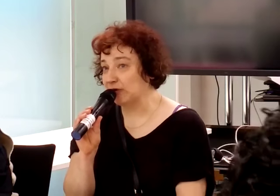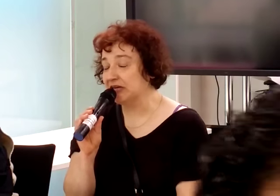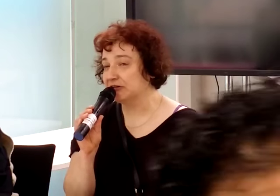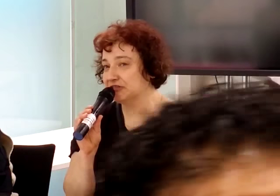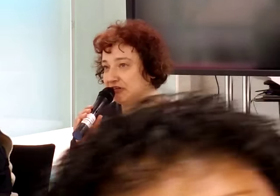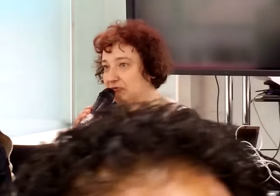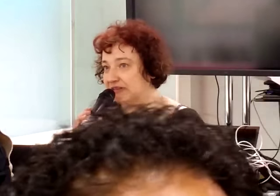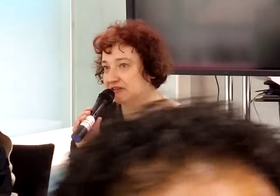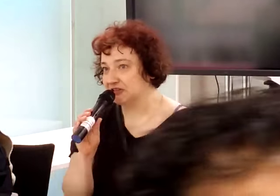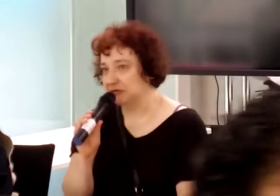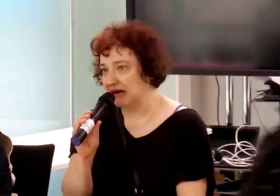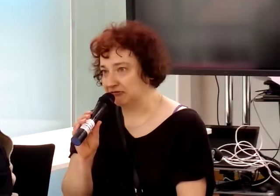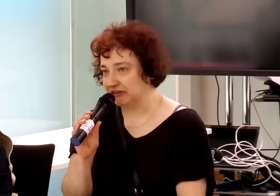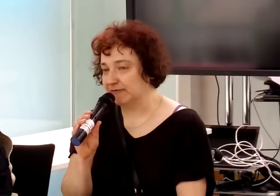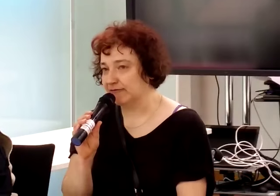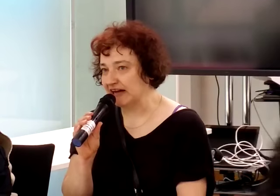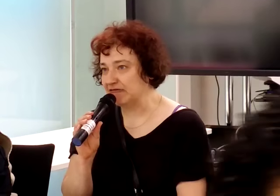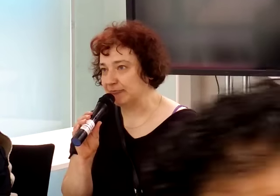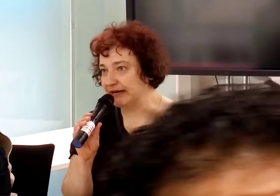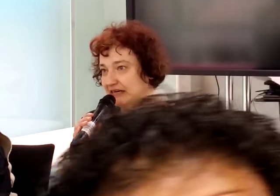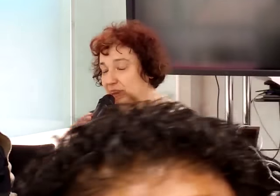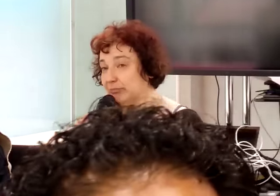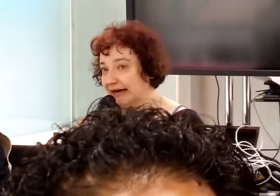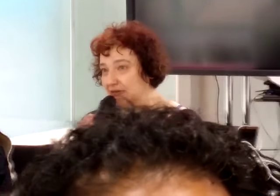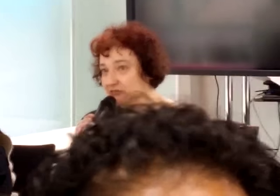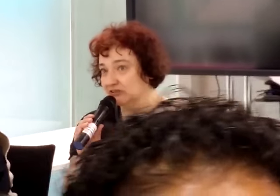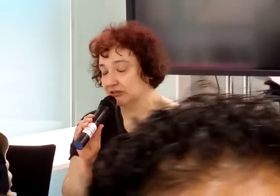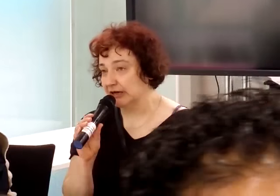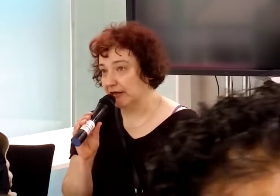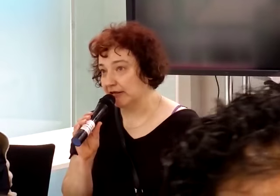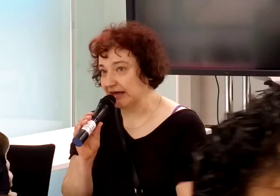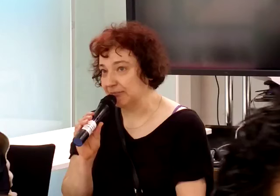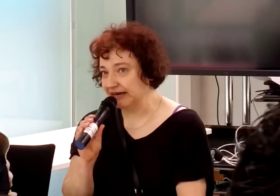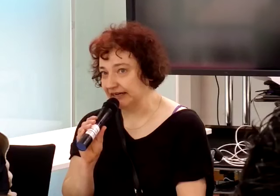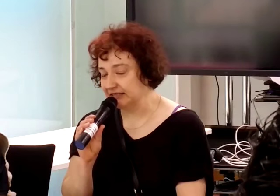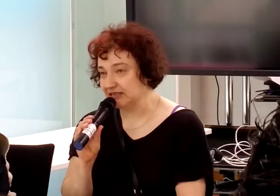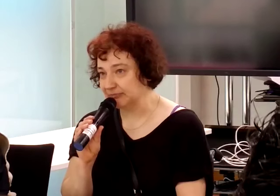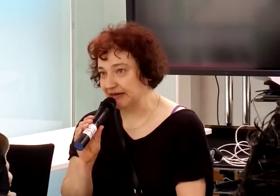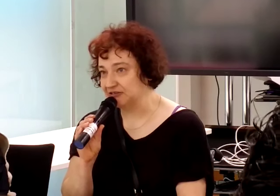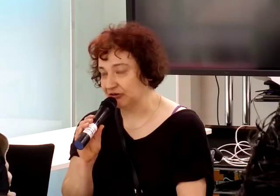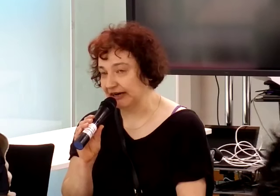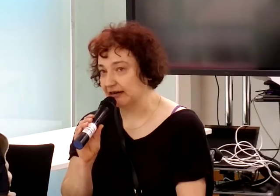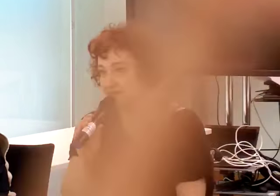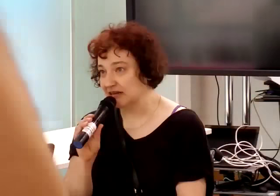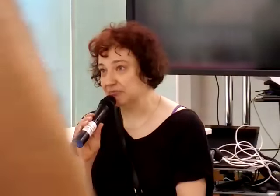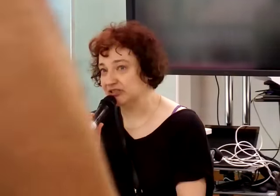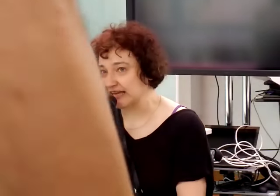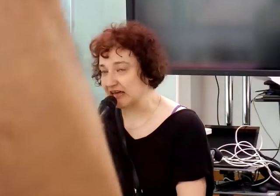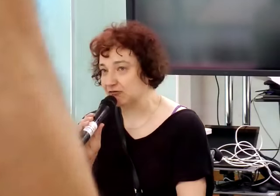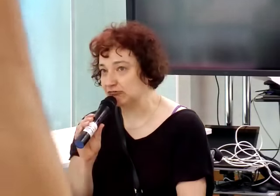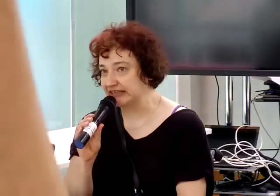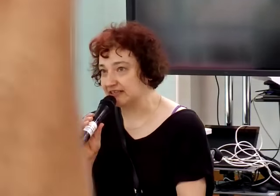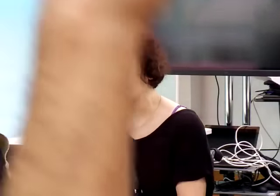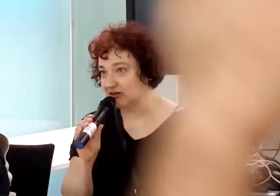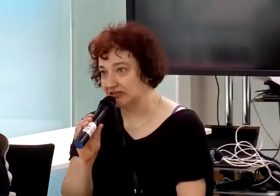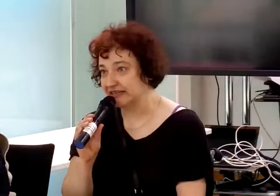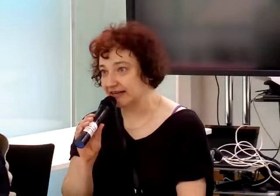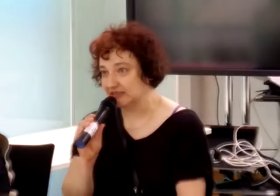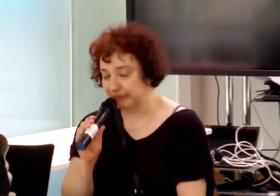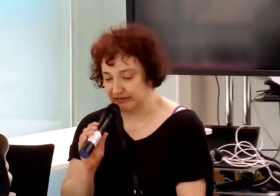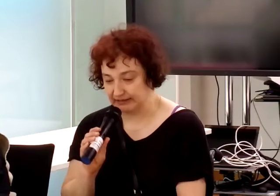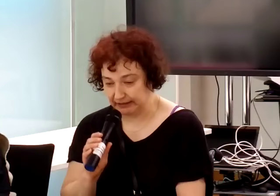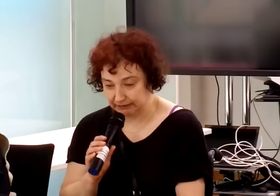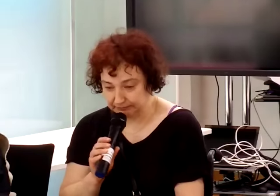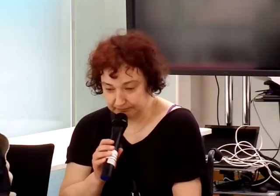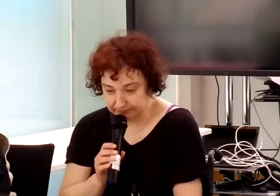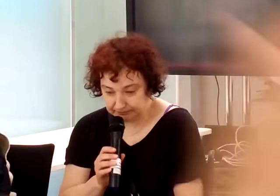Just imagine what we could do with the £205 billion they're planning to spend on it. And some say they've already